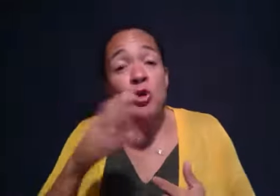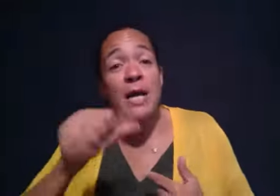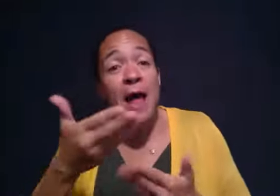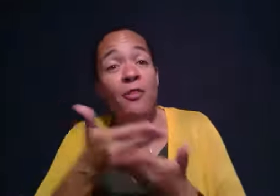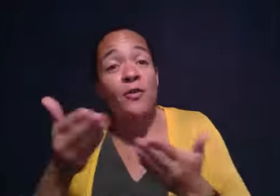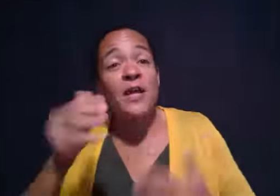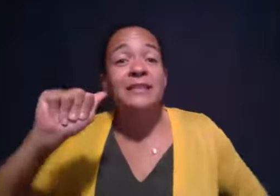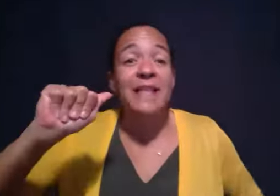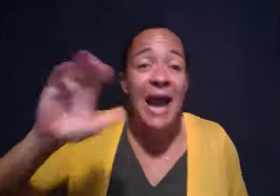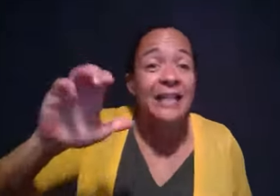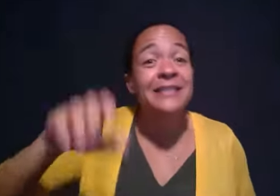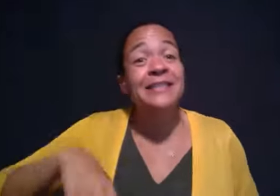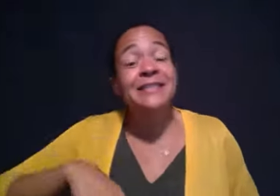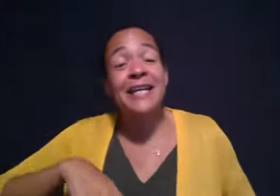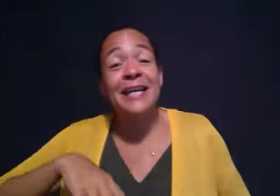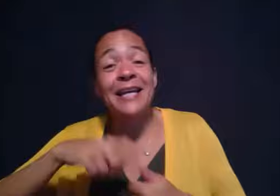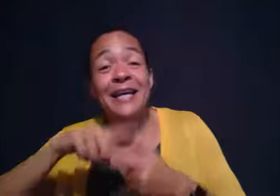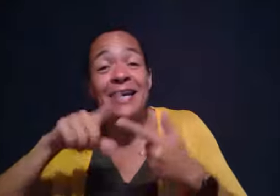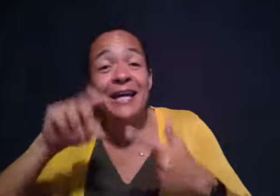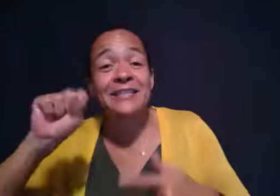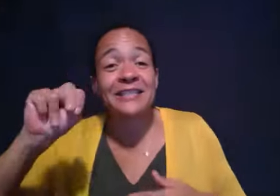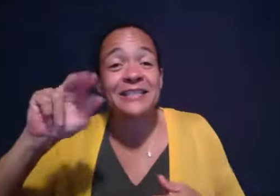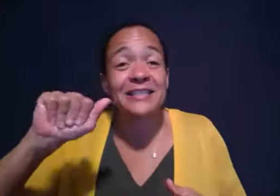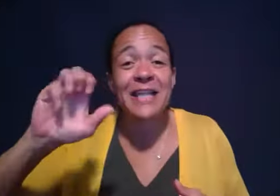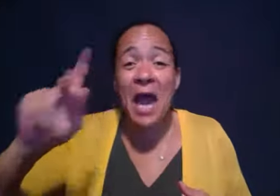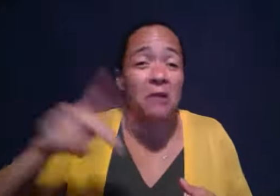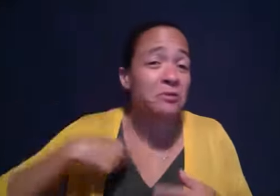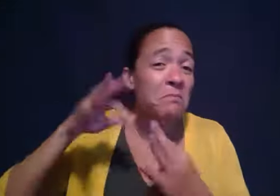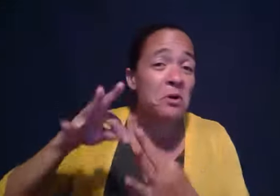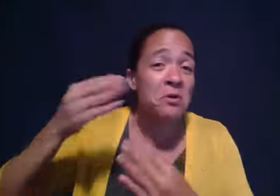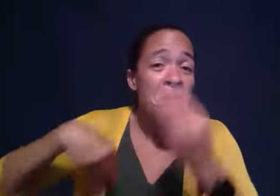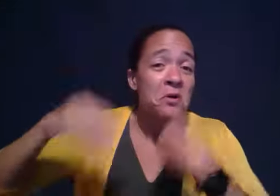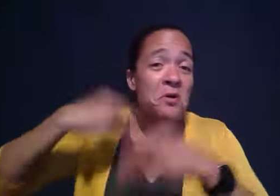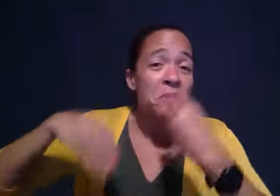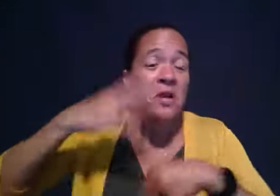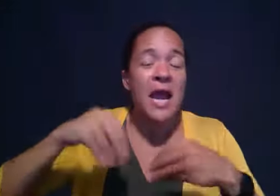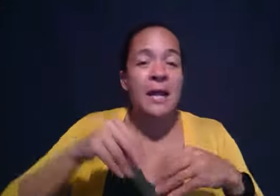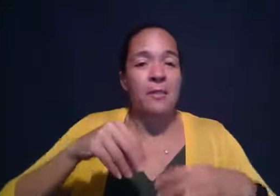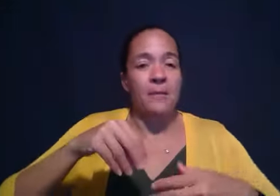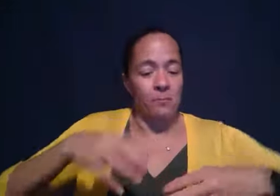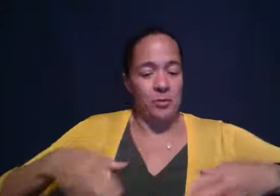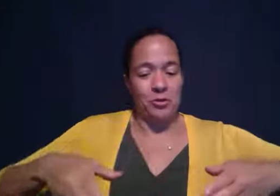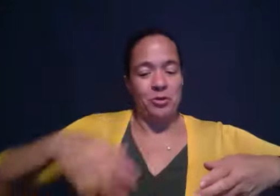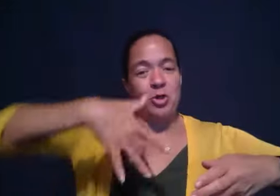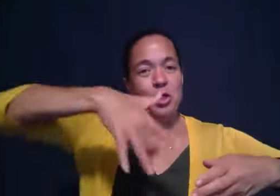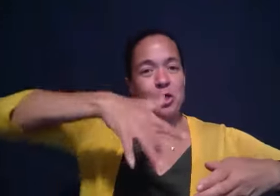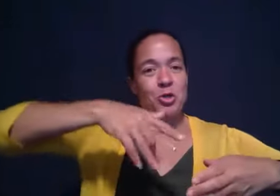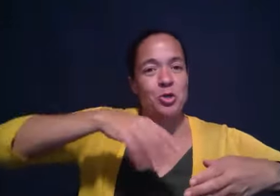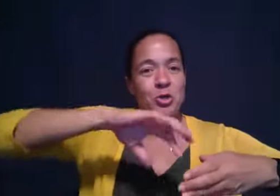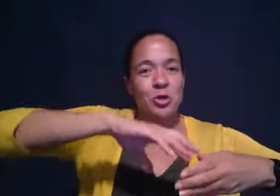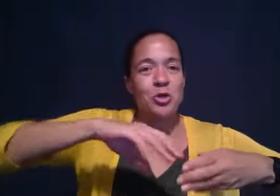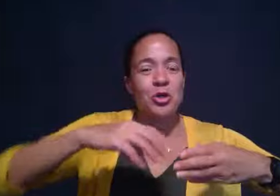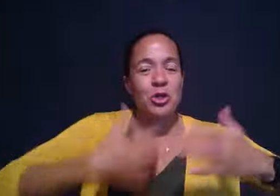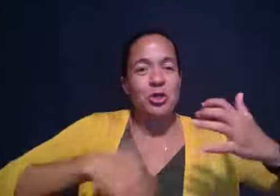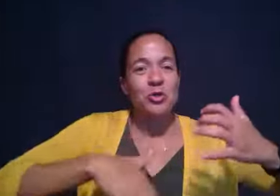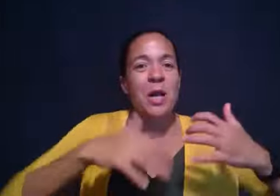and I'm getting there with the ukulele, but I am terrible at jail because I am not tough in any